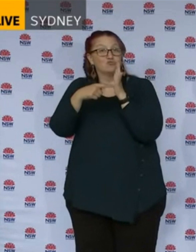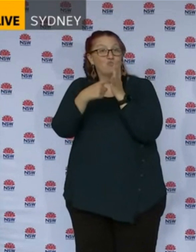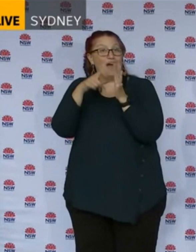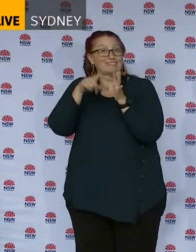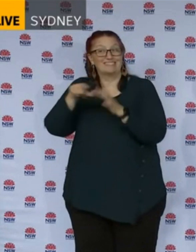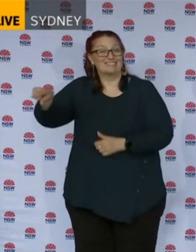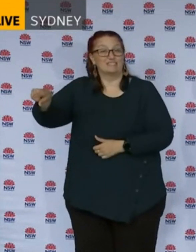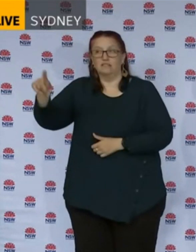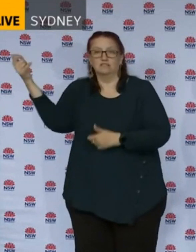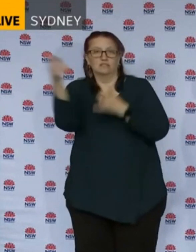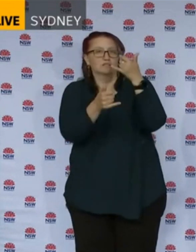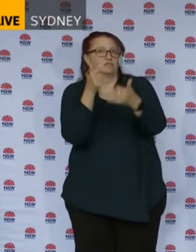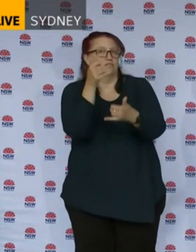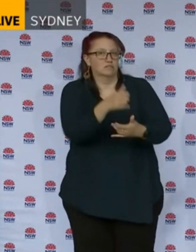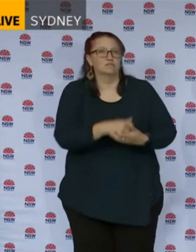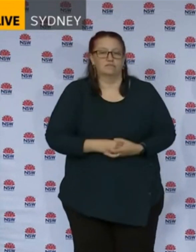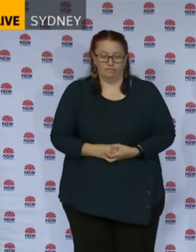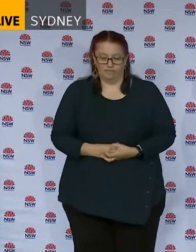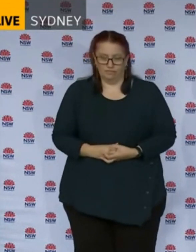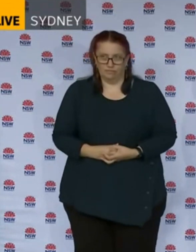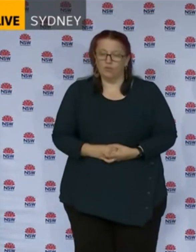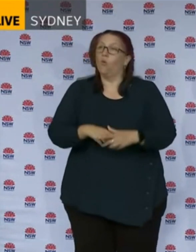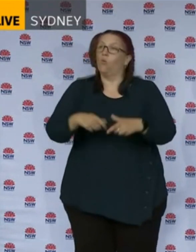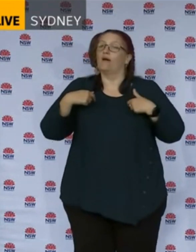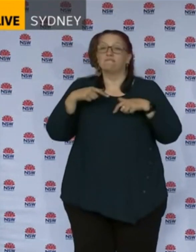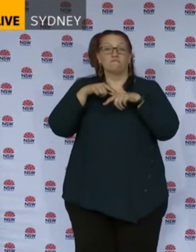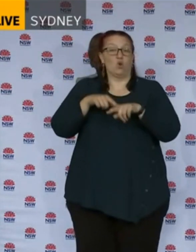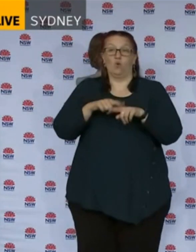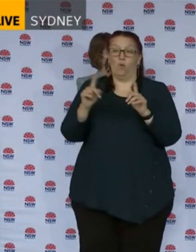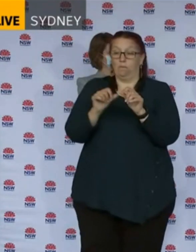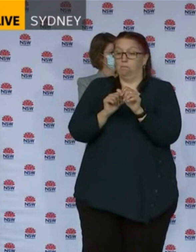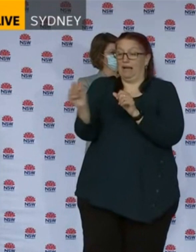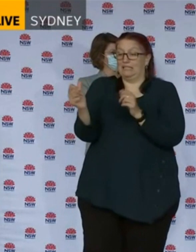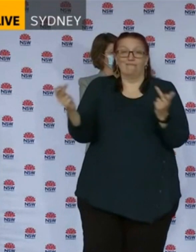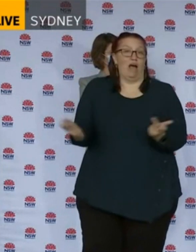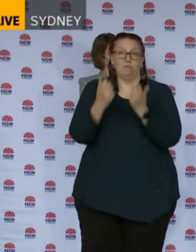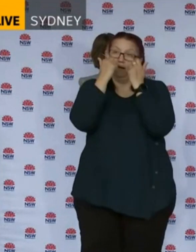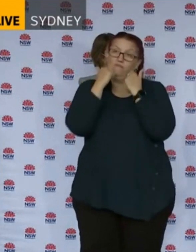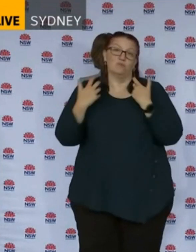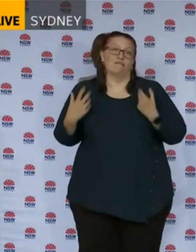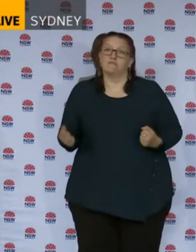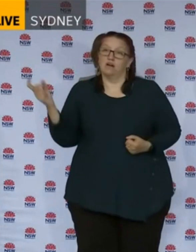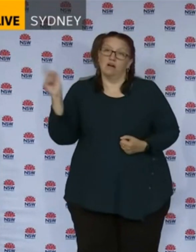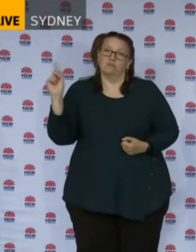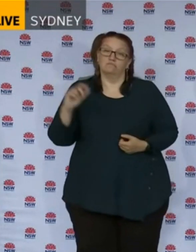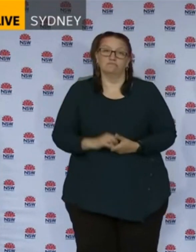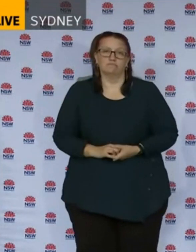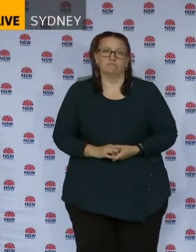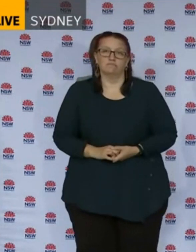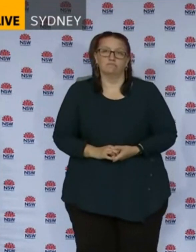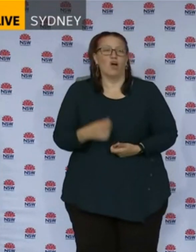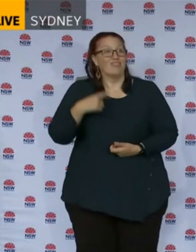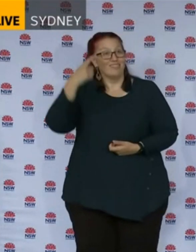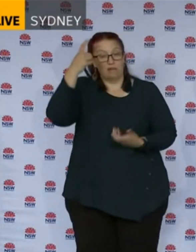are following the best available evidence we have at the time. I think I've described